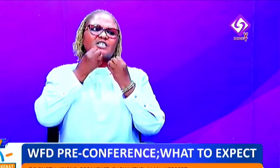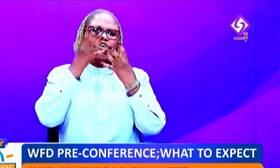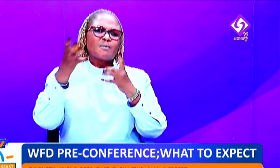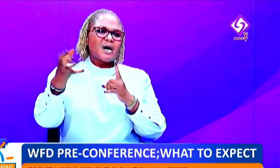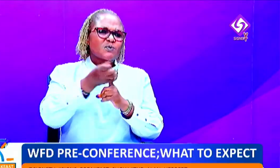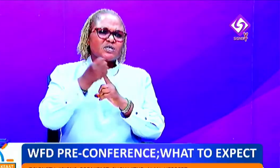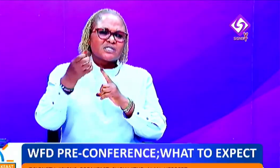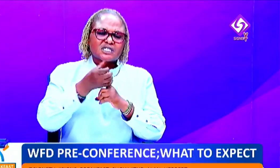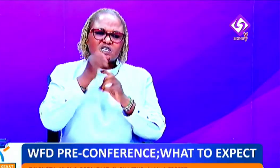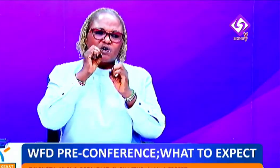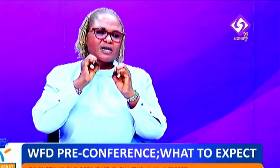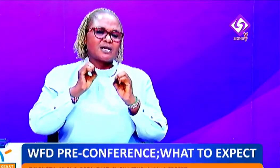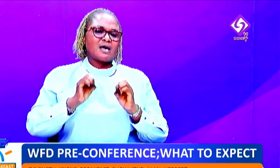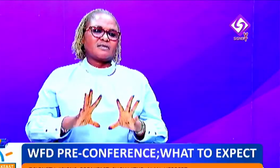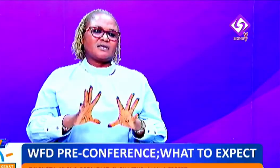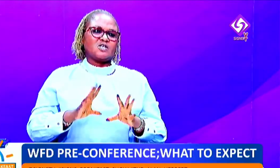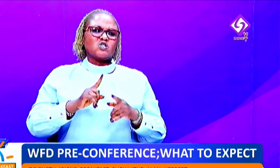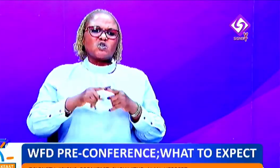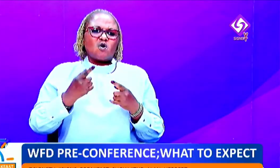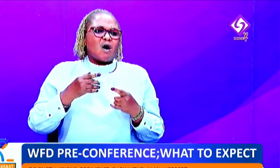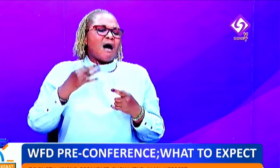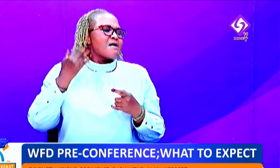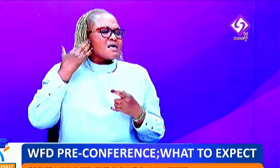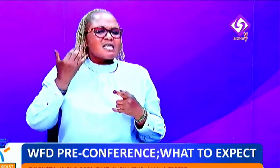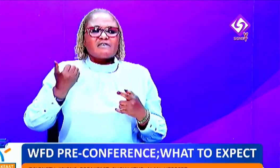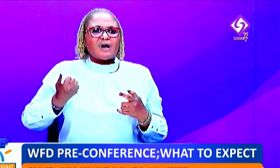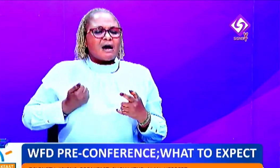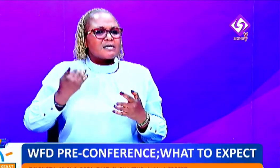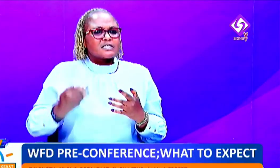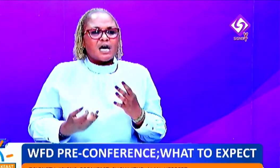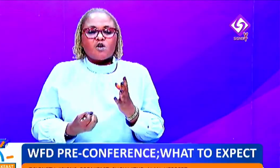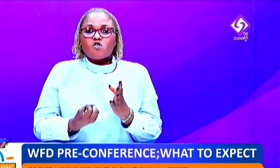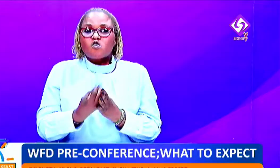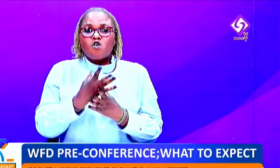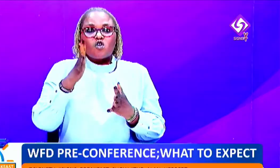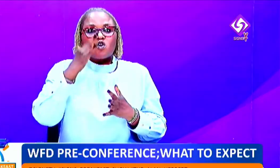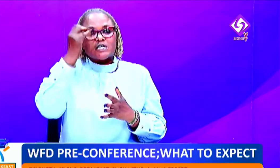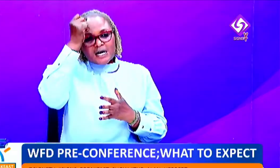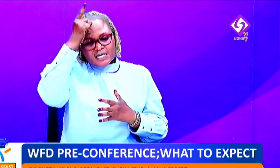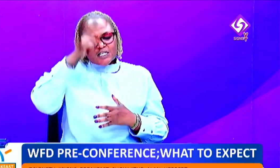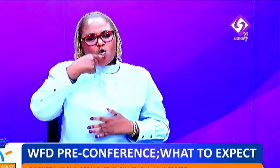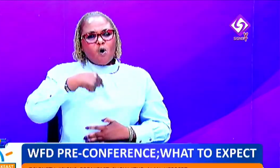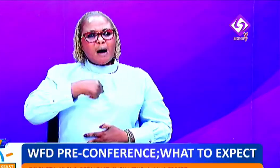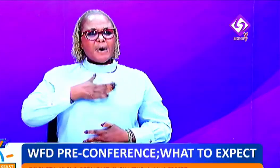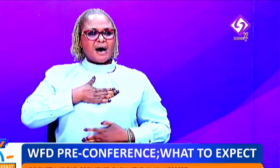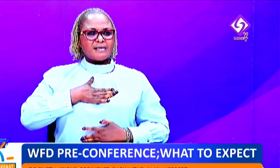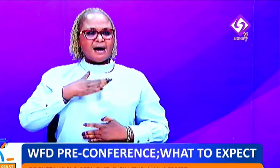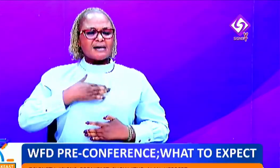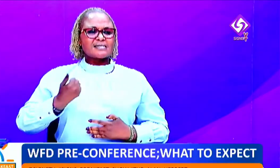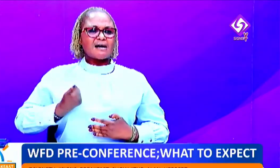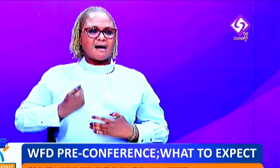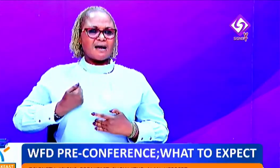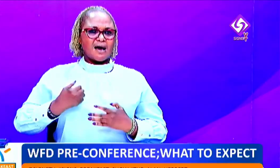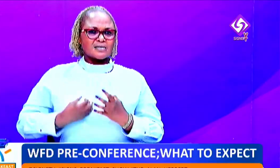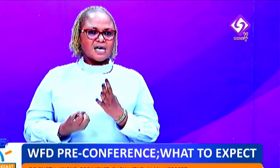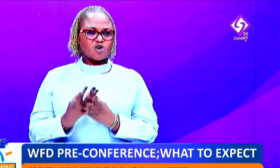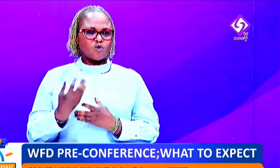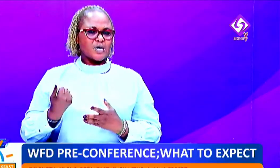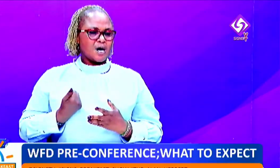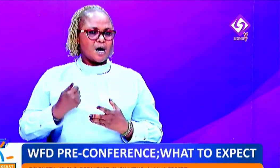family. So we don't achieve that, we don't get information, we don't access communication. So when we are growing up, I don't understand